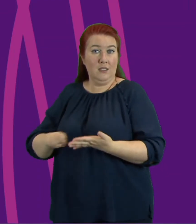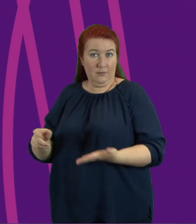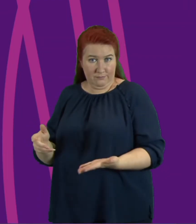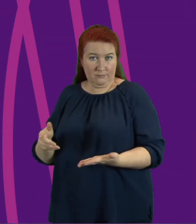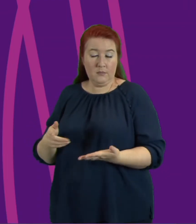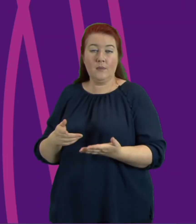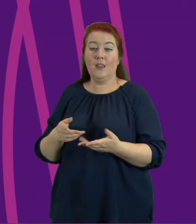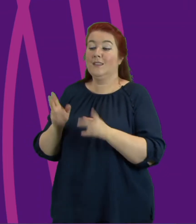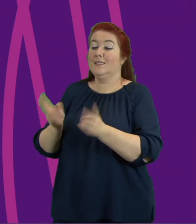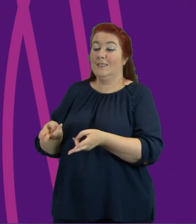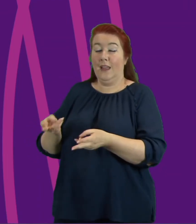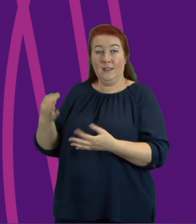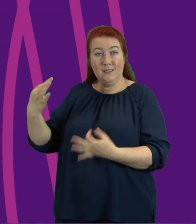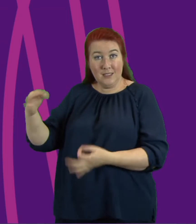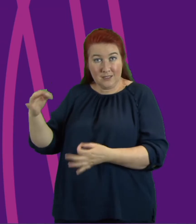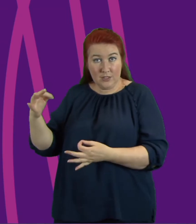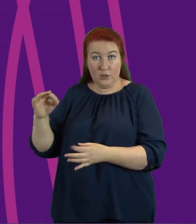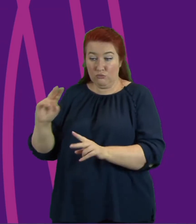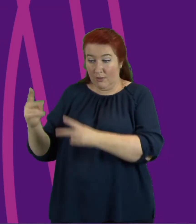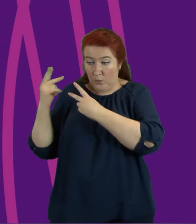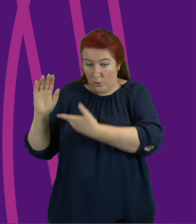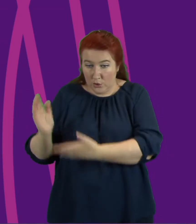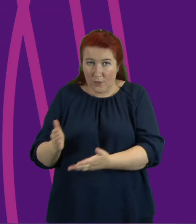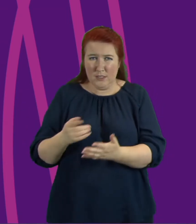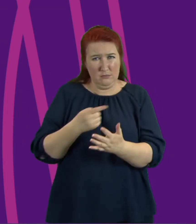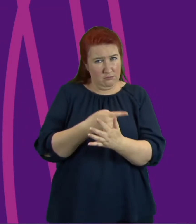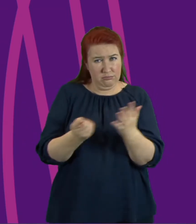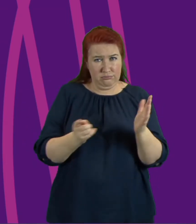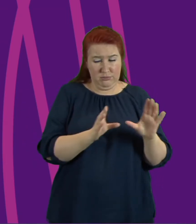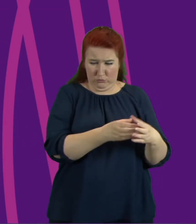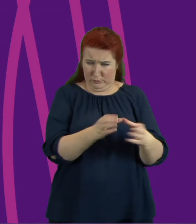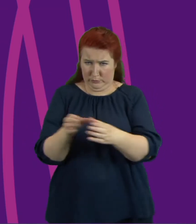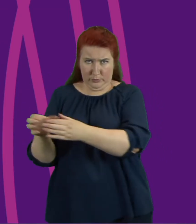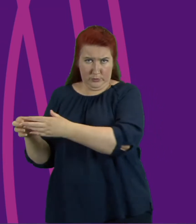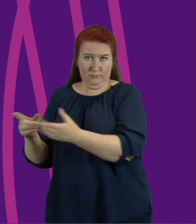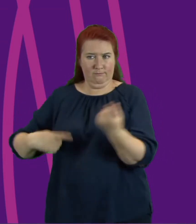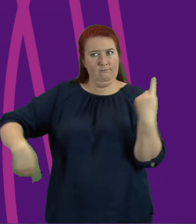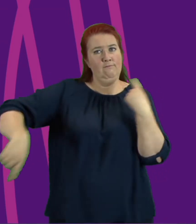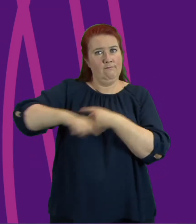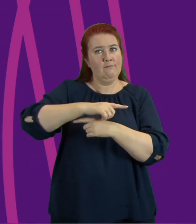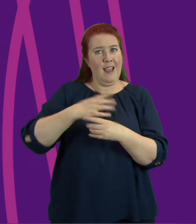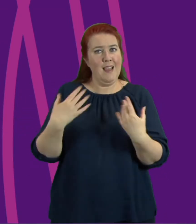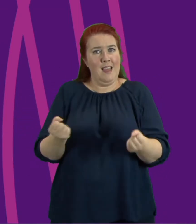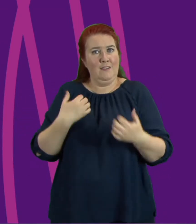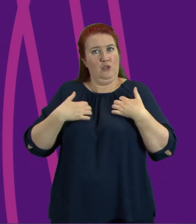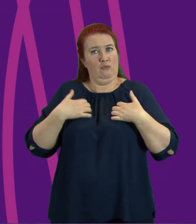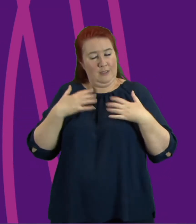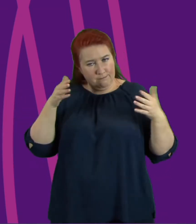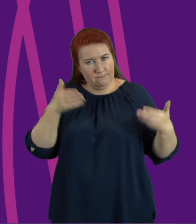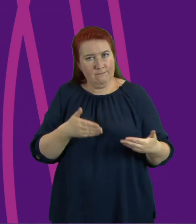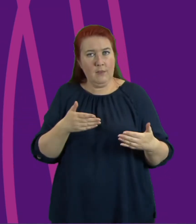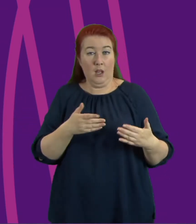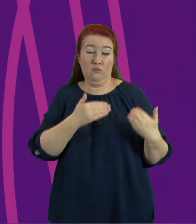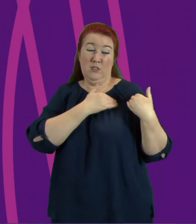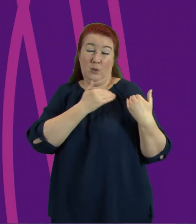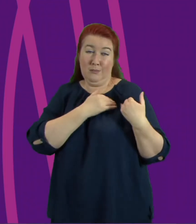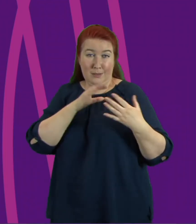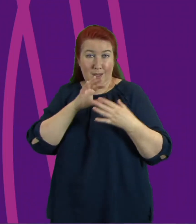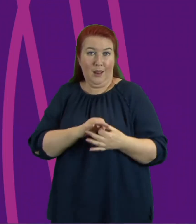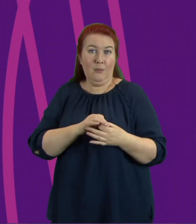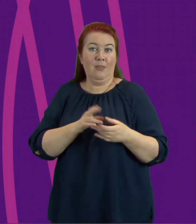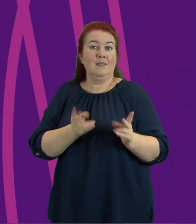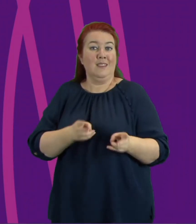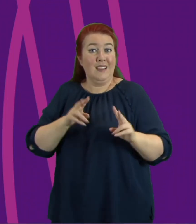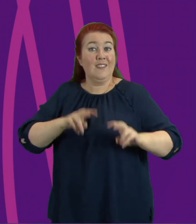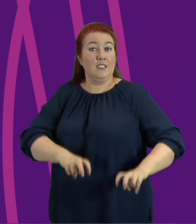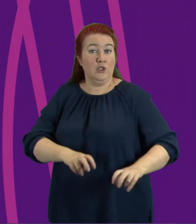Death Certification Review Service. There are a number of bodies which have an interest in and particular responsibilities in this